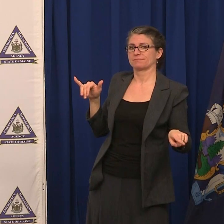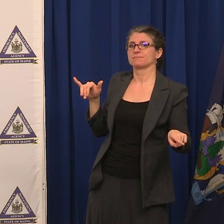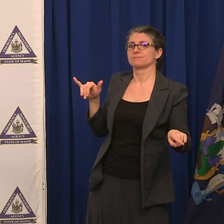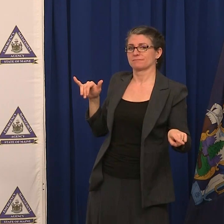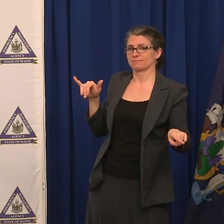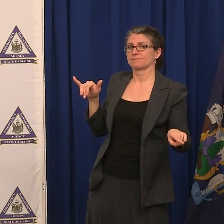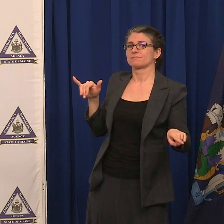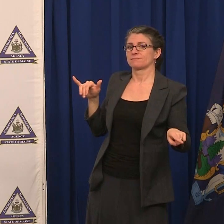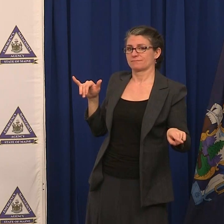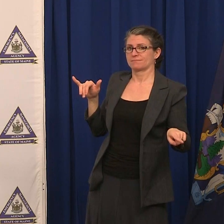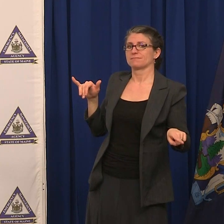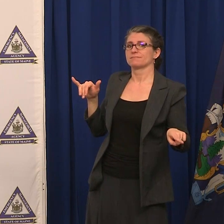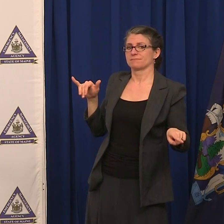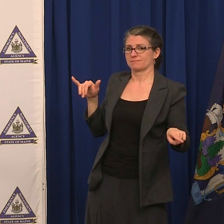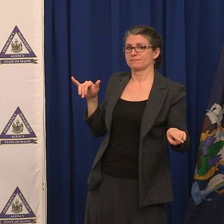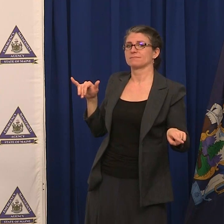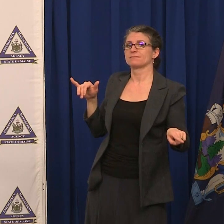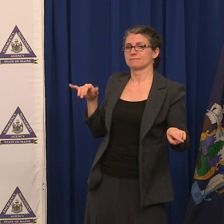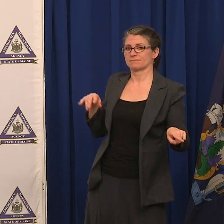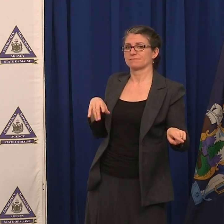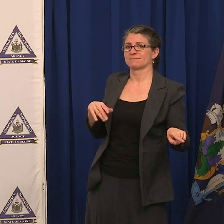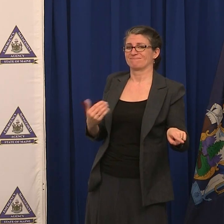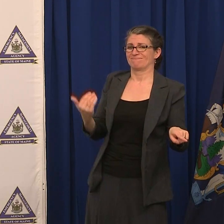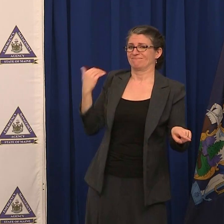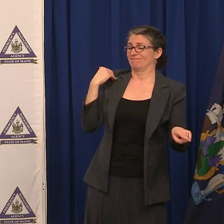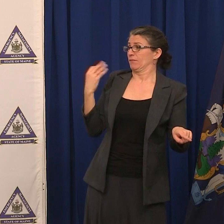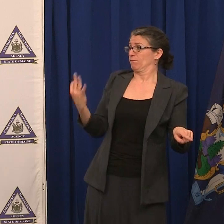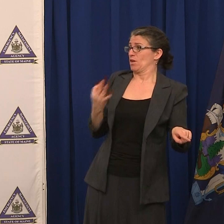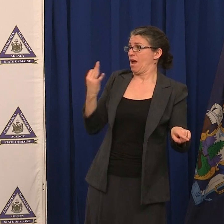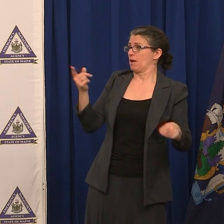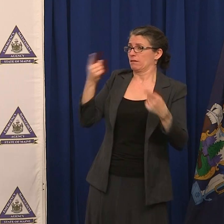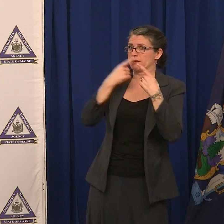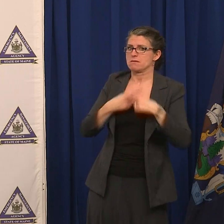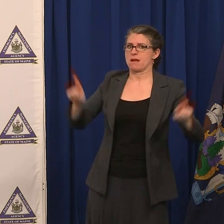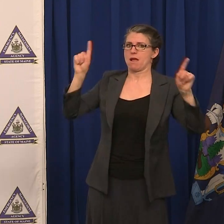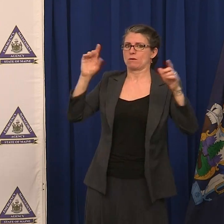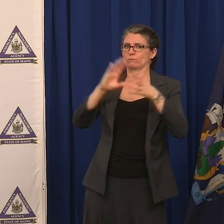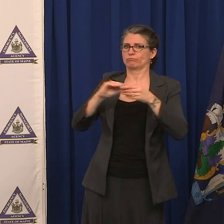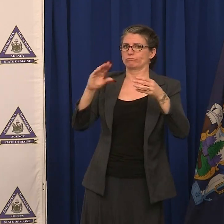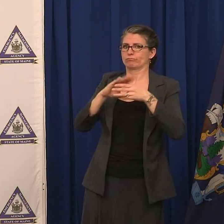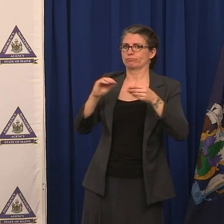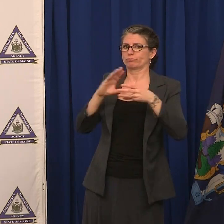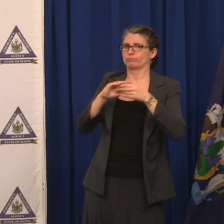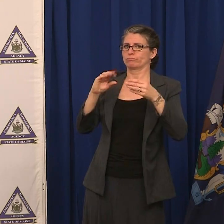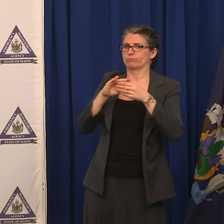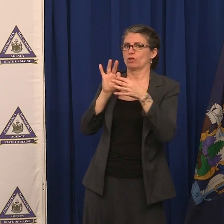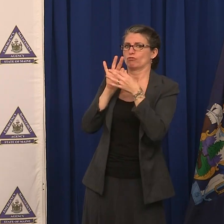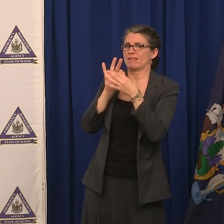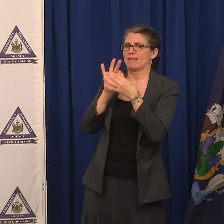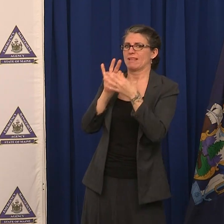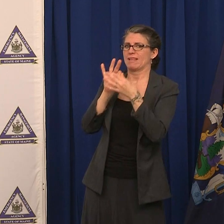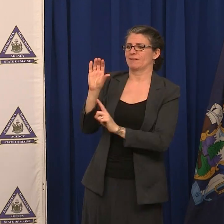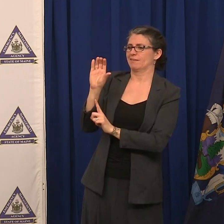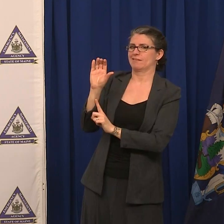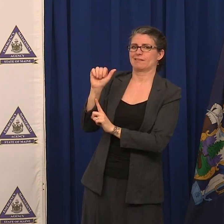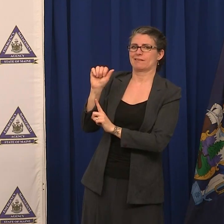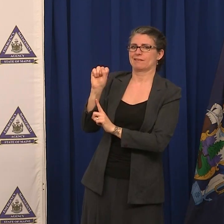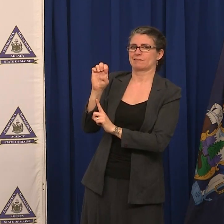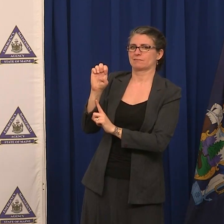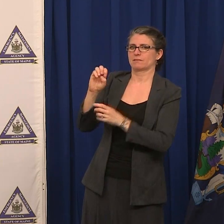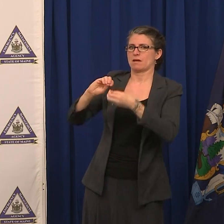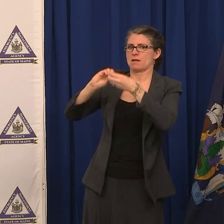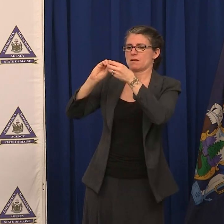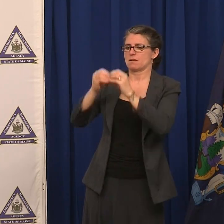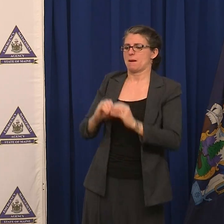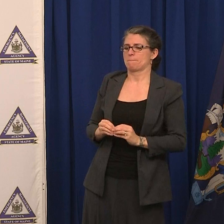you were explaining that the way the number of cases are listed is based on the place of residence of the